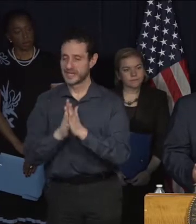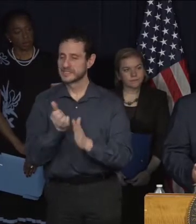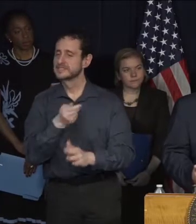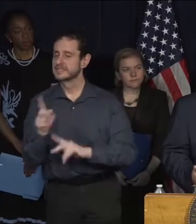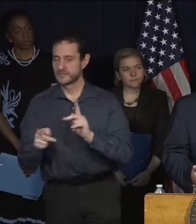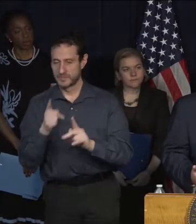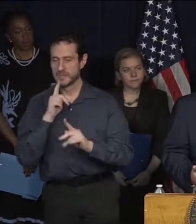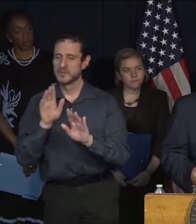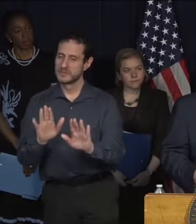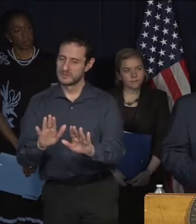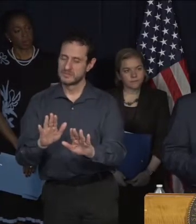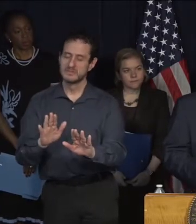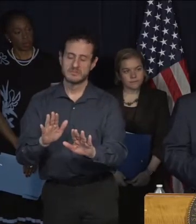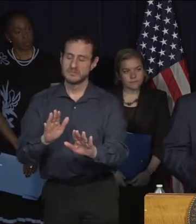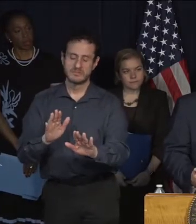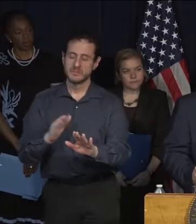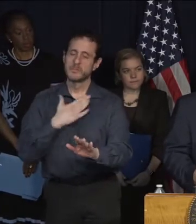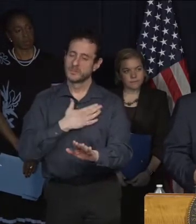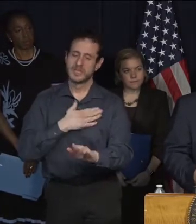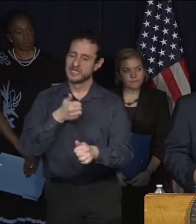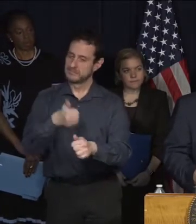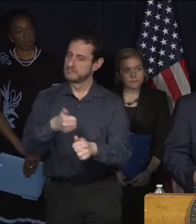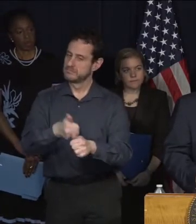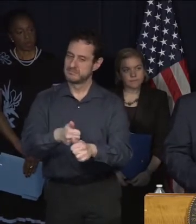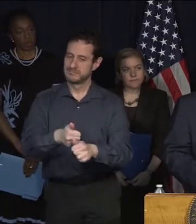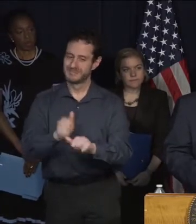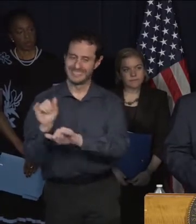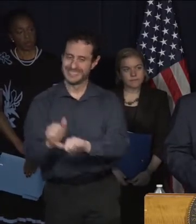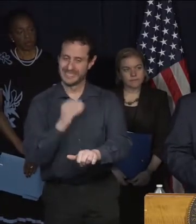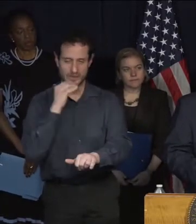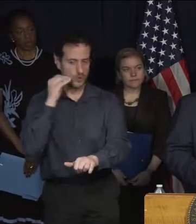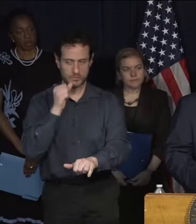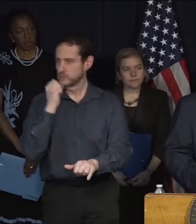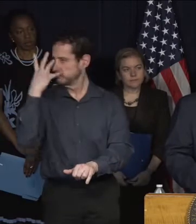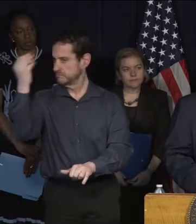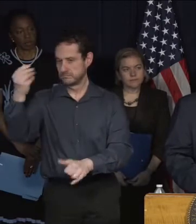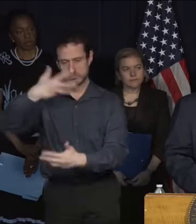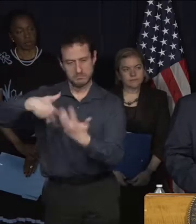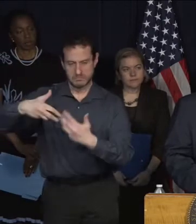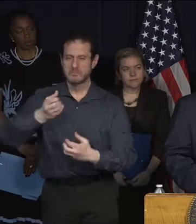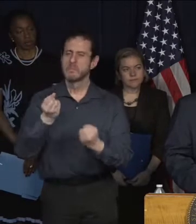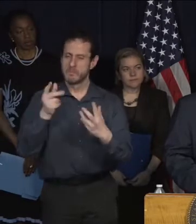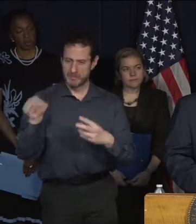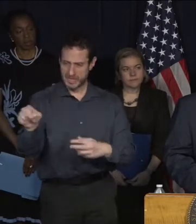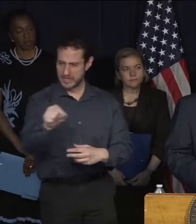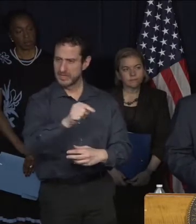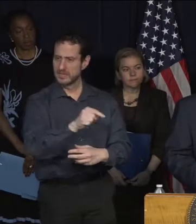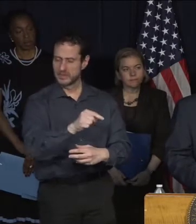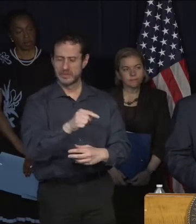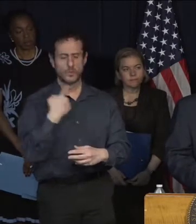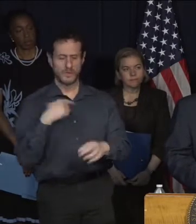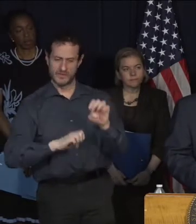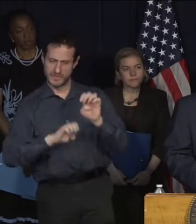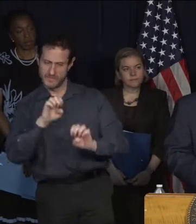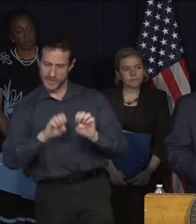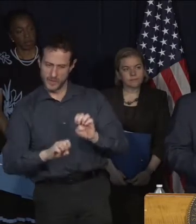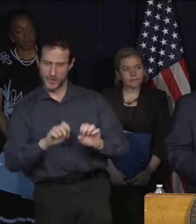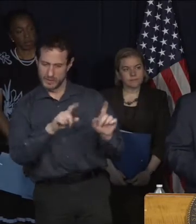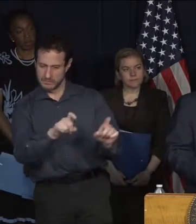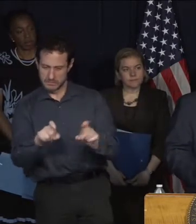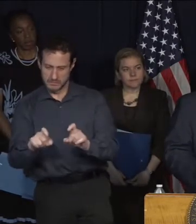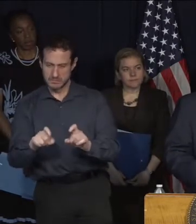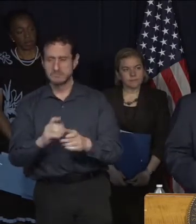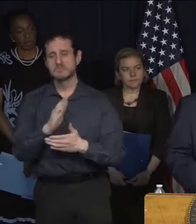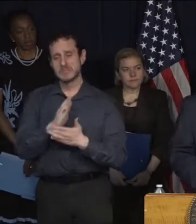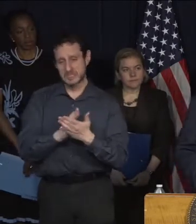them to impose self-isolation, and many of them have been evaluated, and some